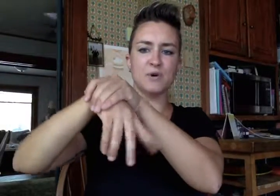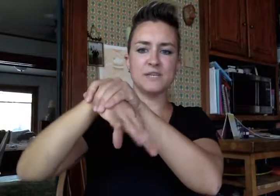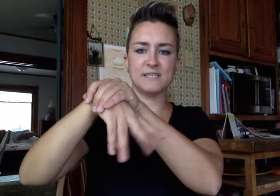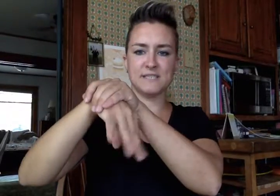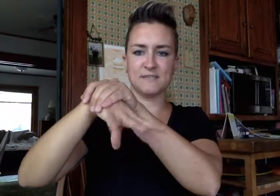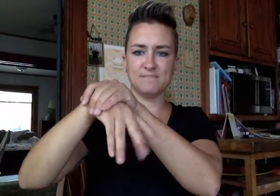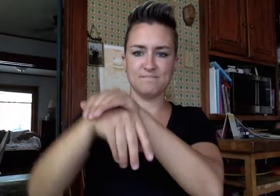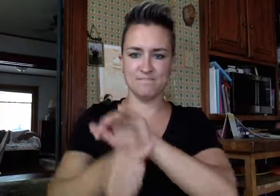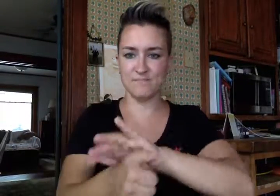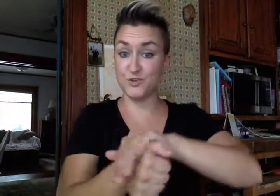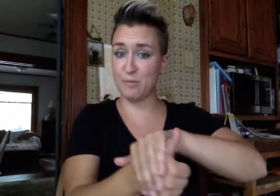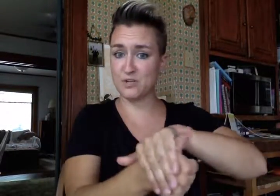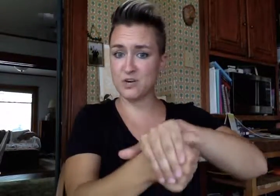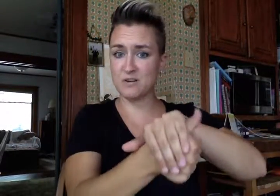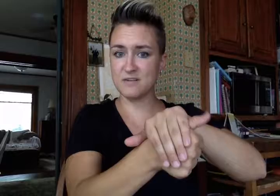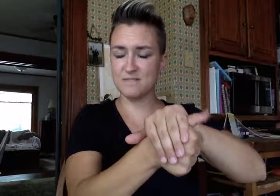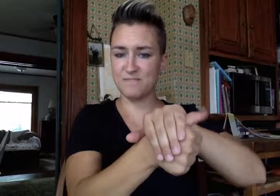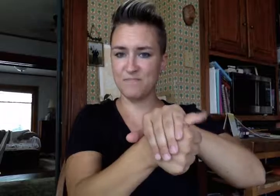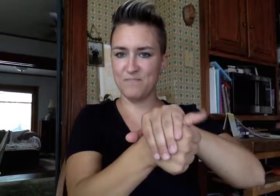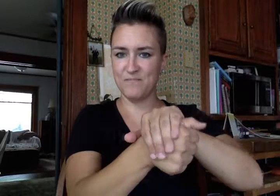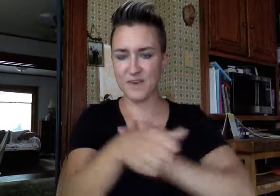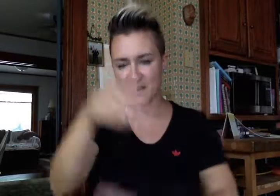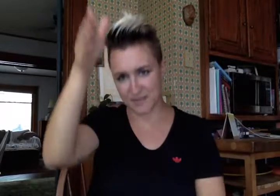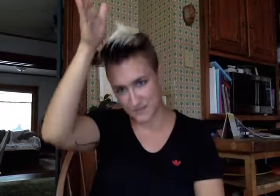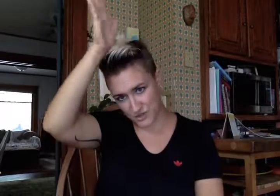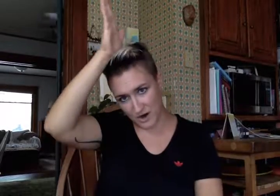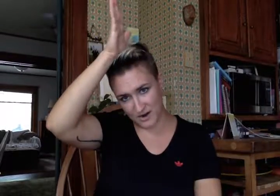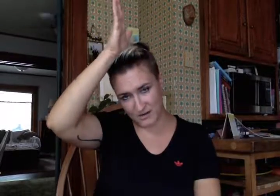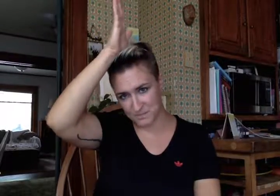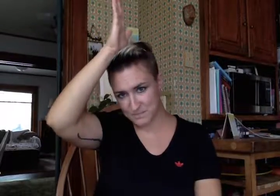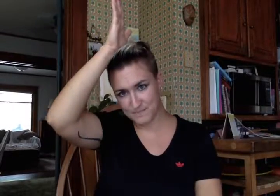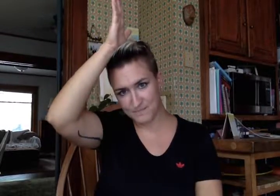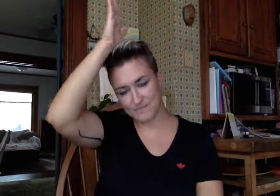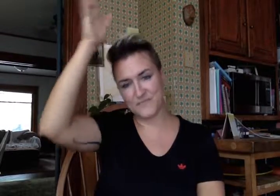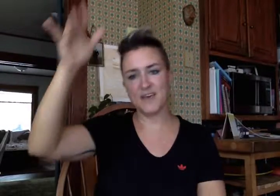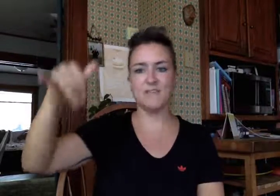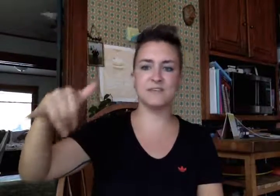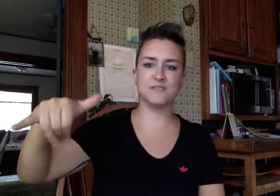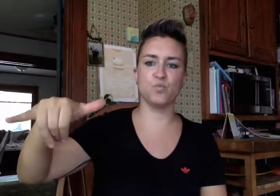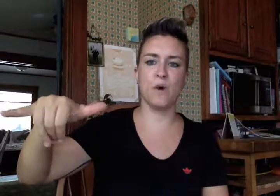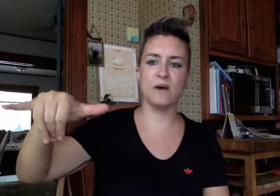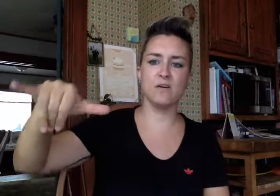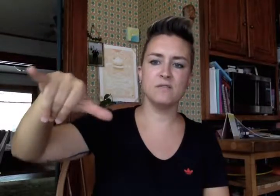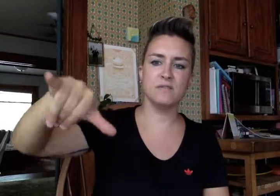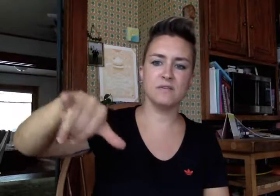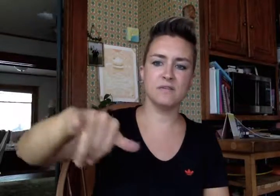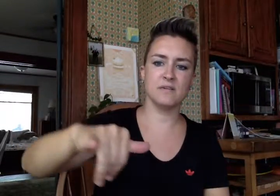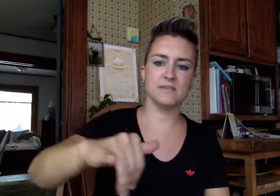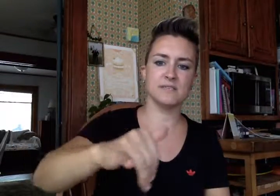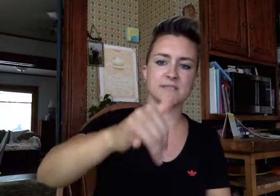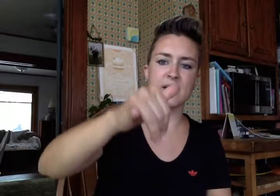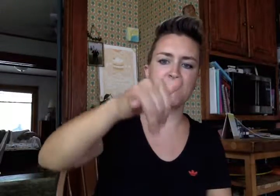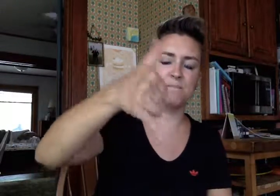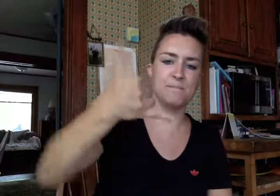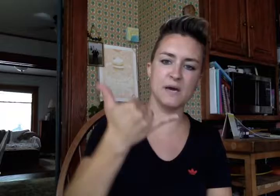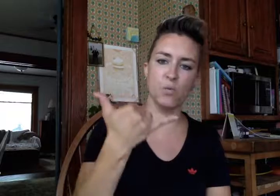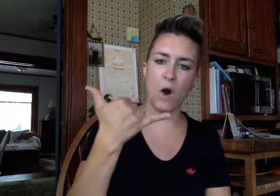octopus. Do you remember turtle? This is shark. This is whale. It's this like big